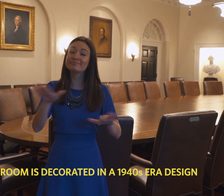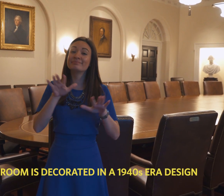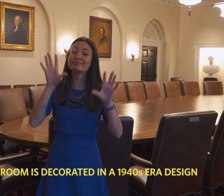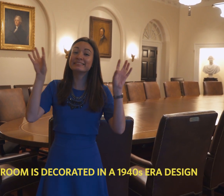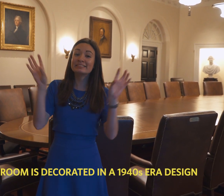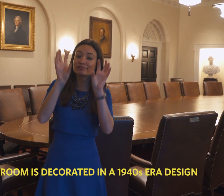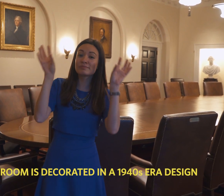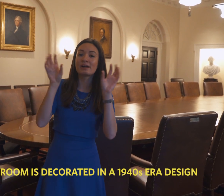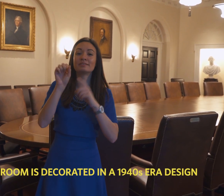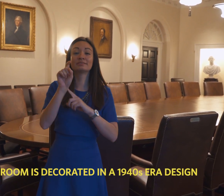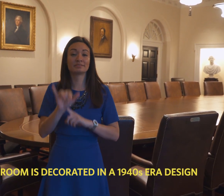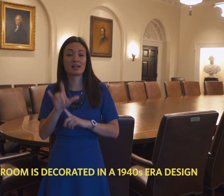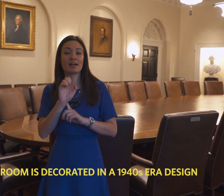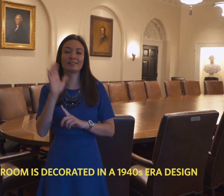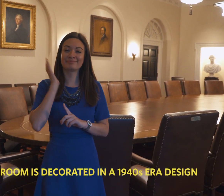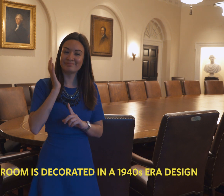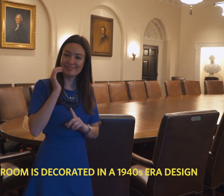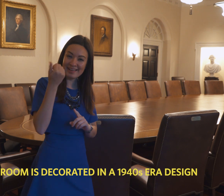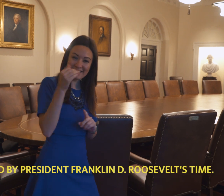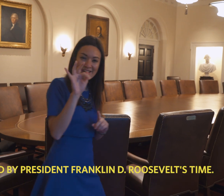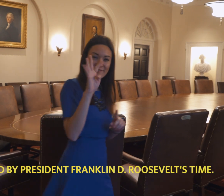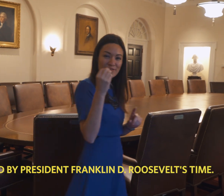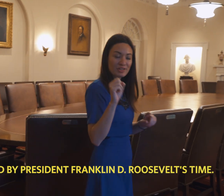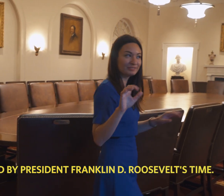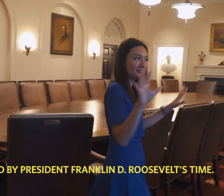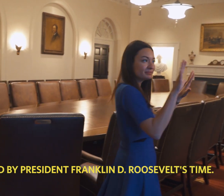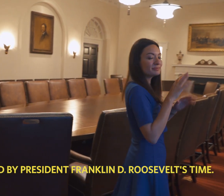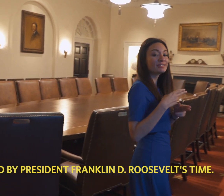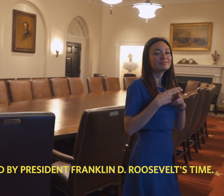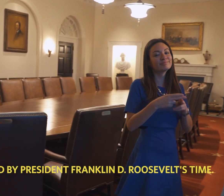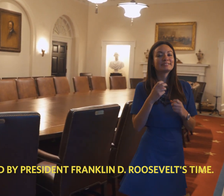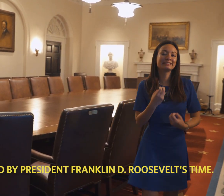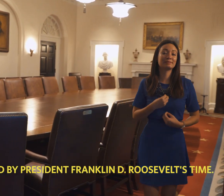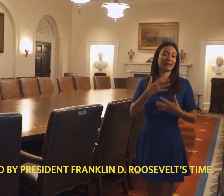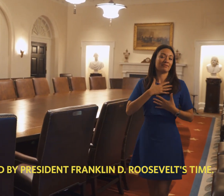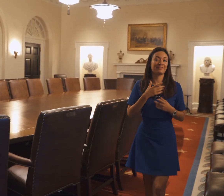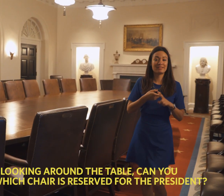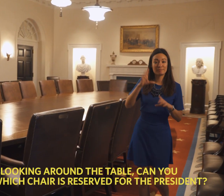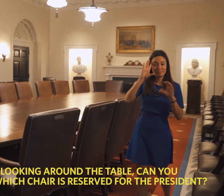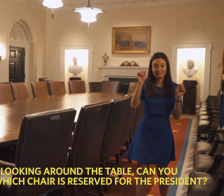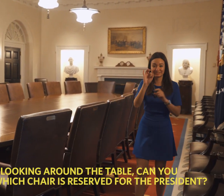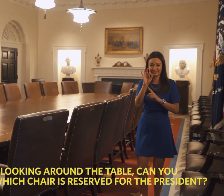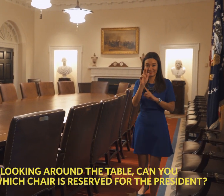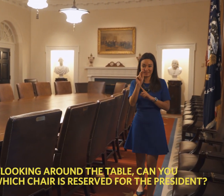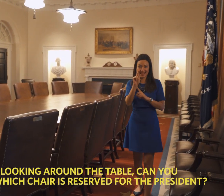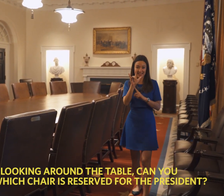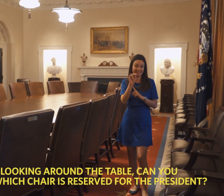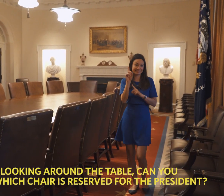is decorated in a 1940s era design inspired by President Franklin D. Roosevelt's time. Looking around the table, can you tell which